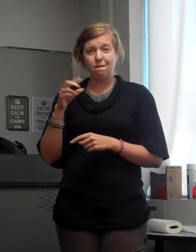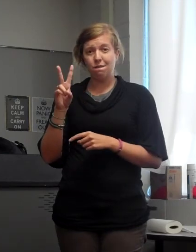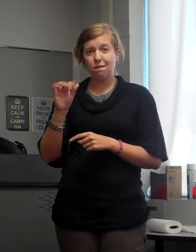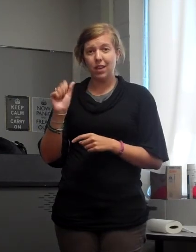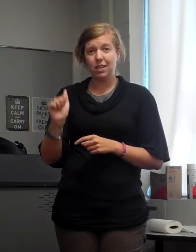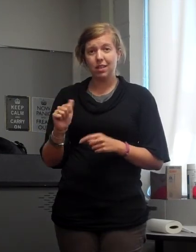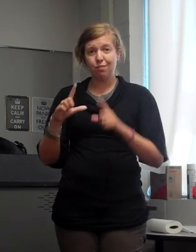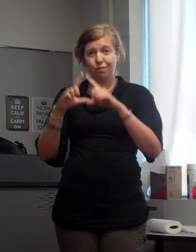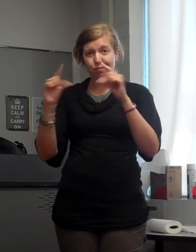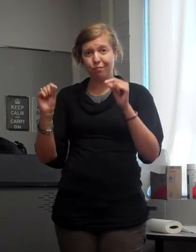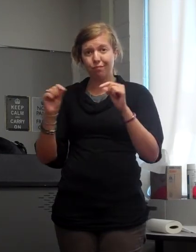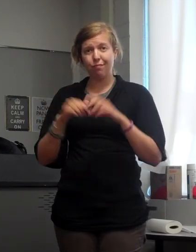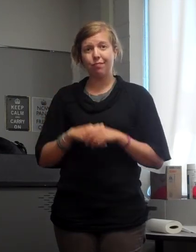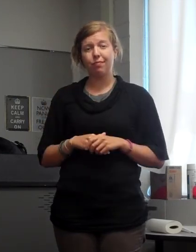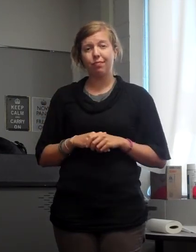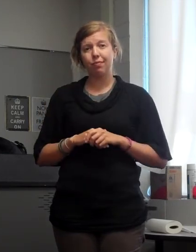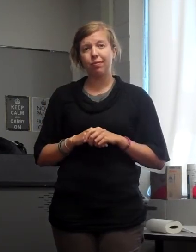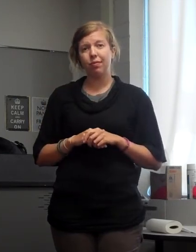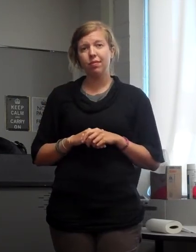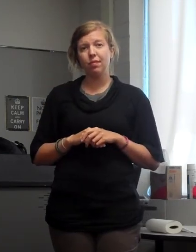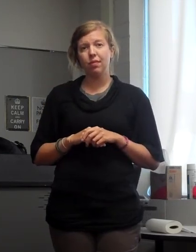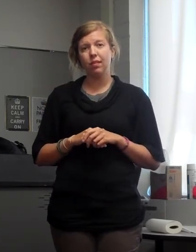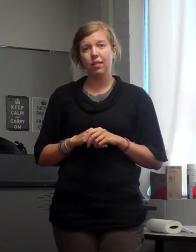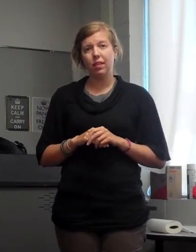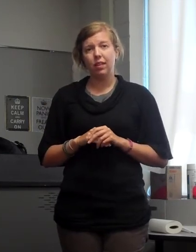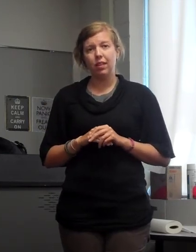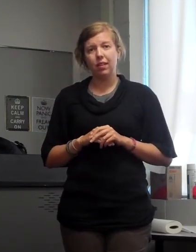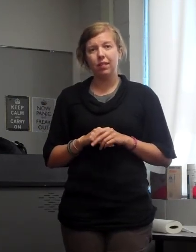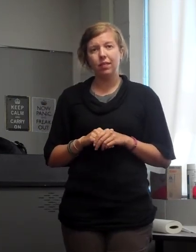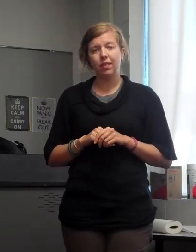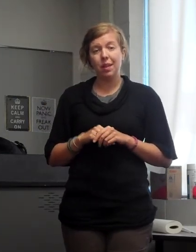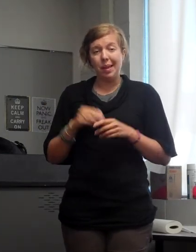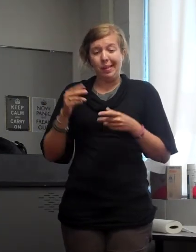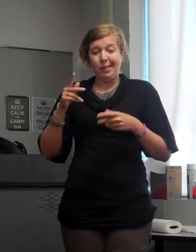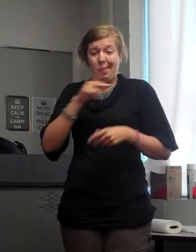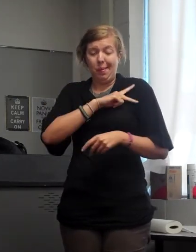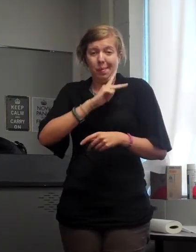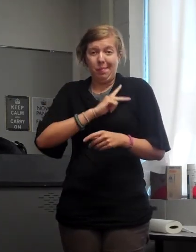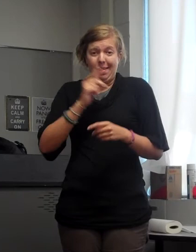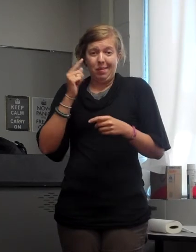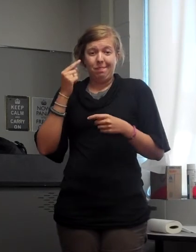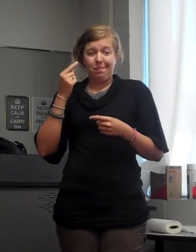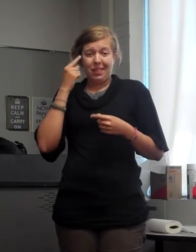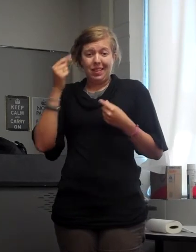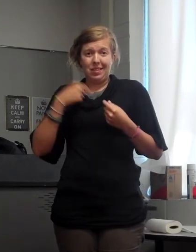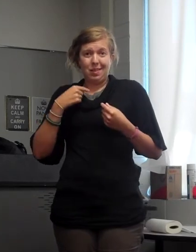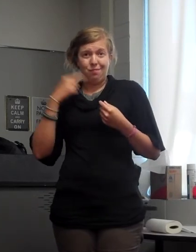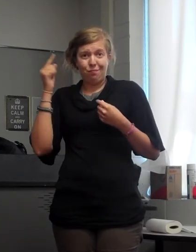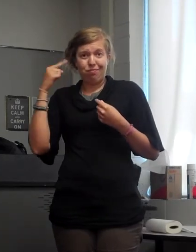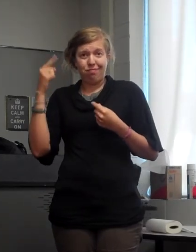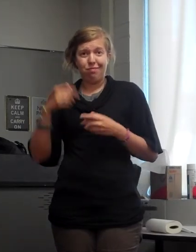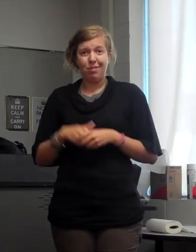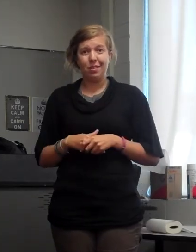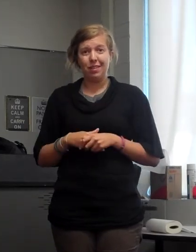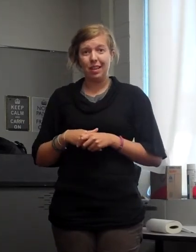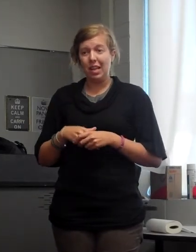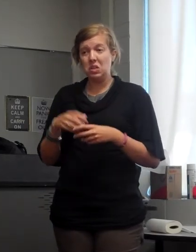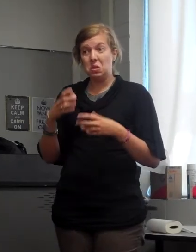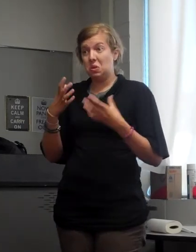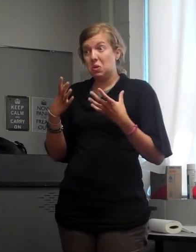So I know Pam thinks I'm nuts. No, I don't. I want to do this. Do you do classes on this now? No, but there's a lot of them